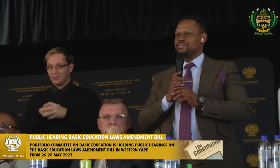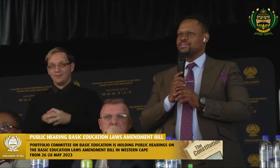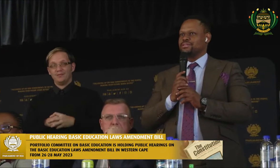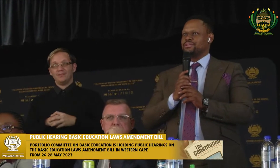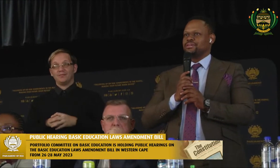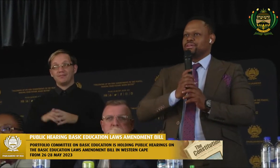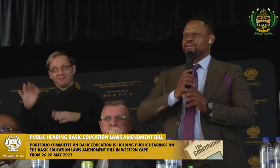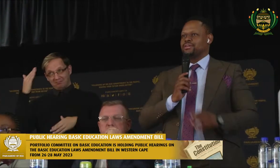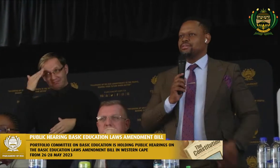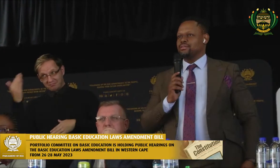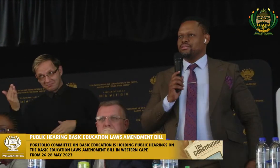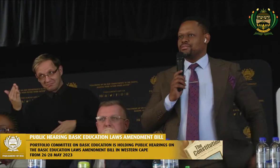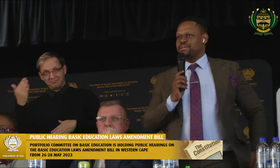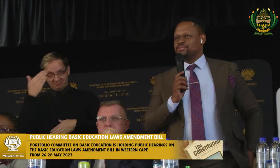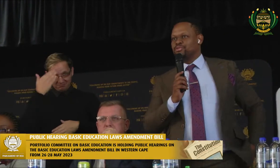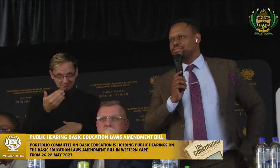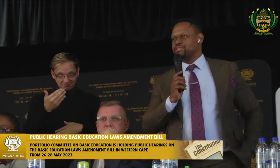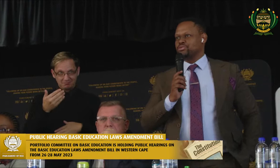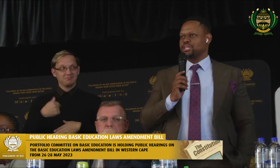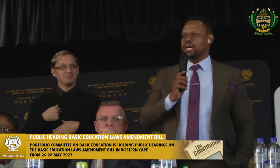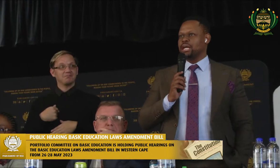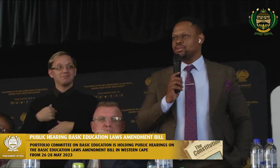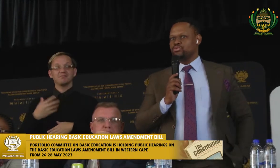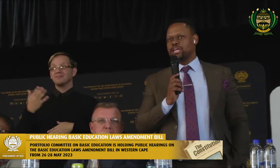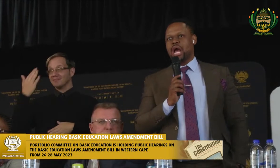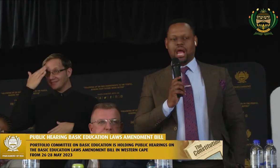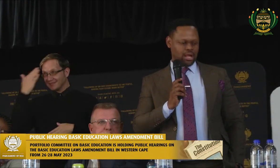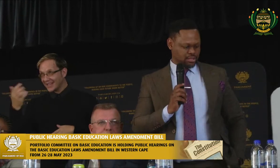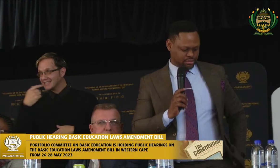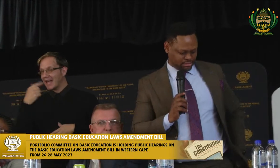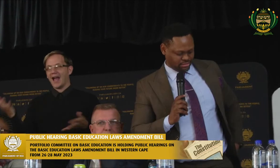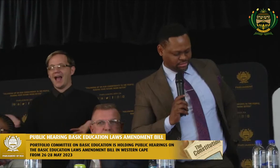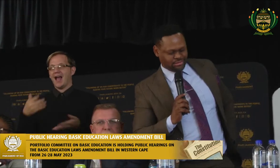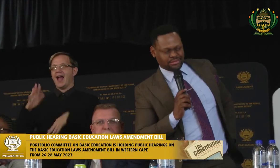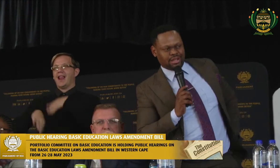Good afternoon. Or maybe you want me to say hallelujah.